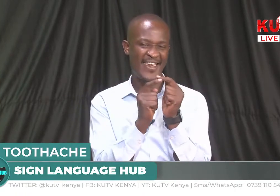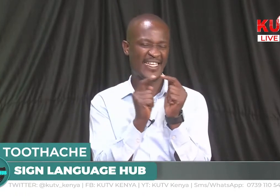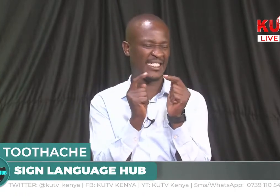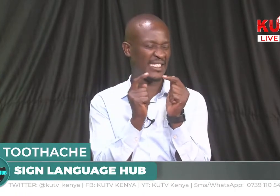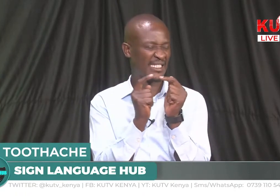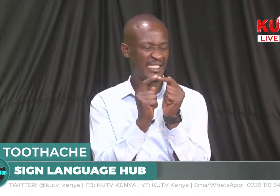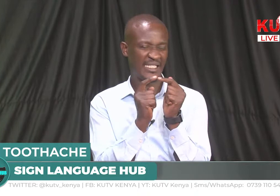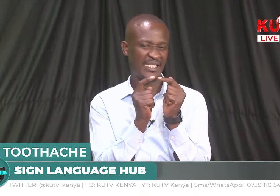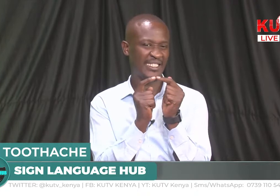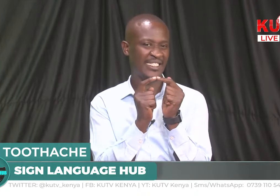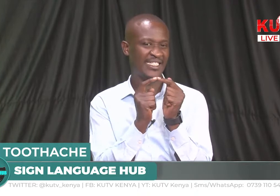Egg.